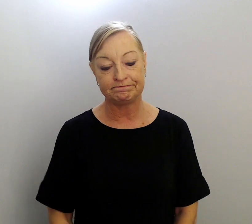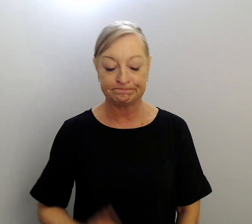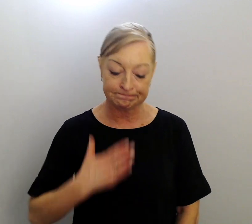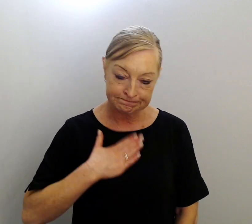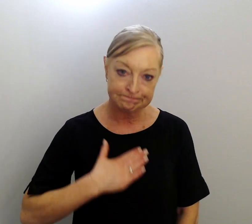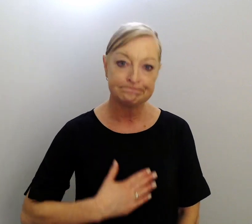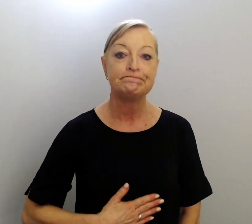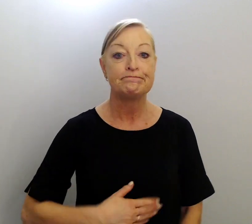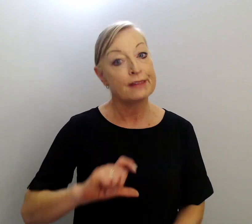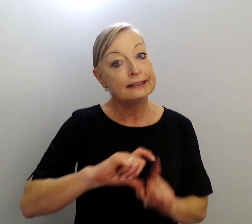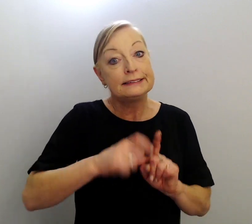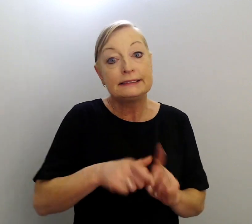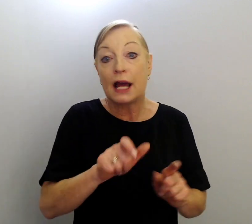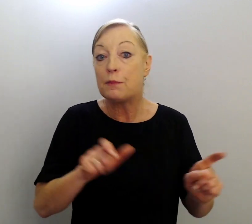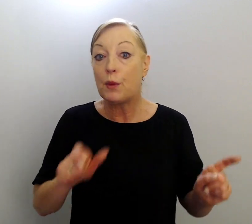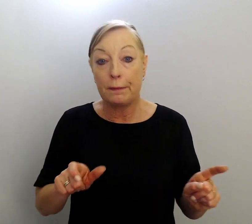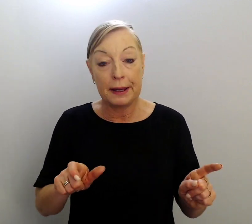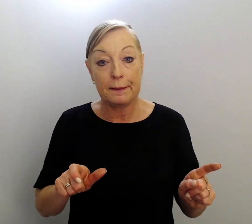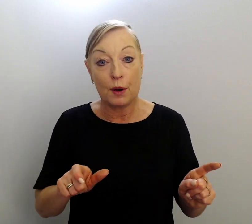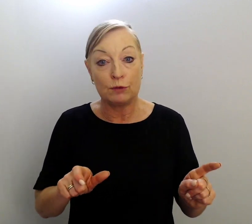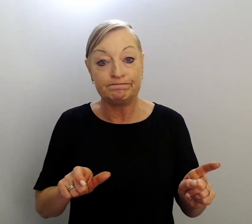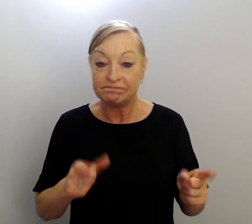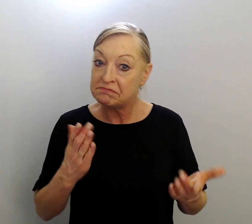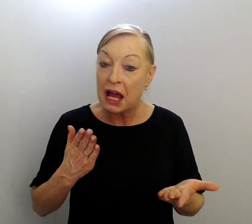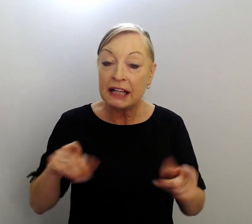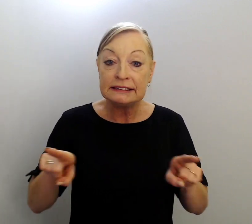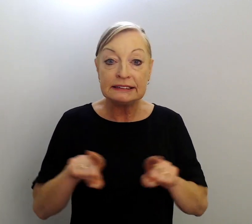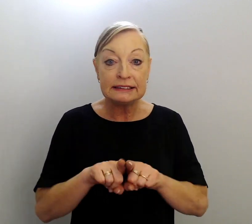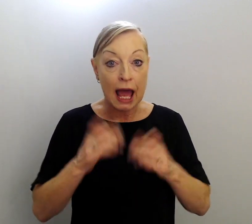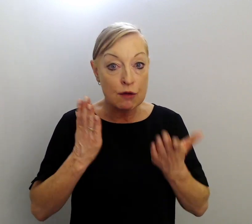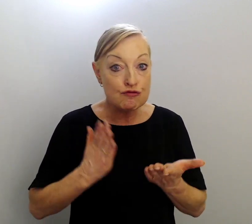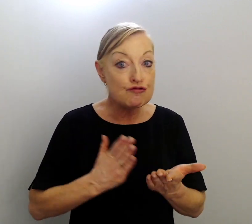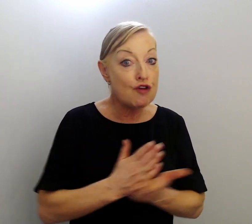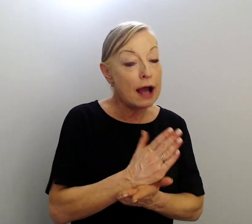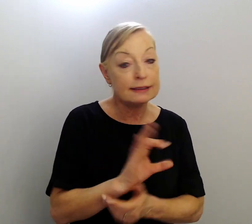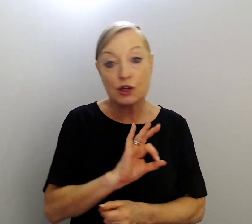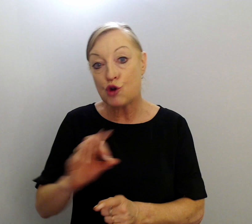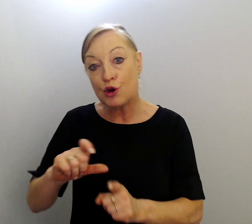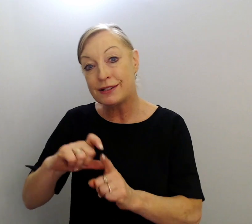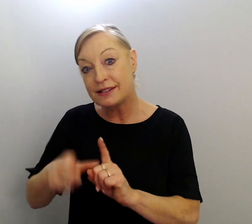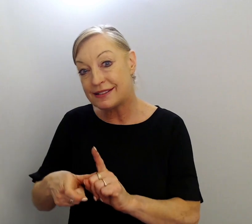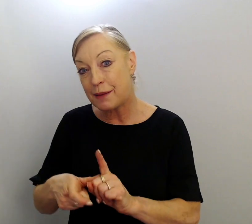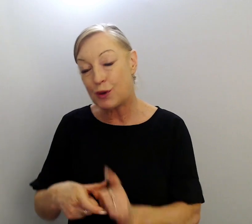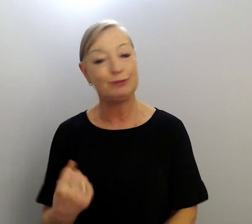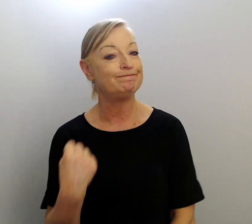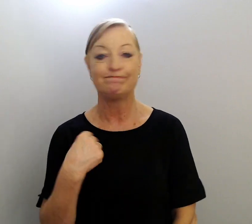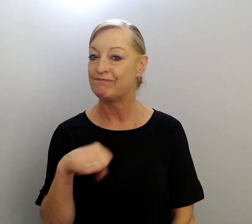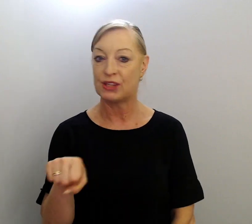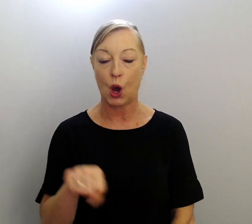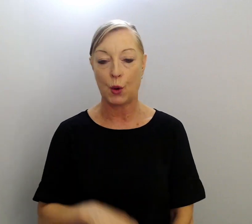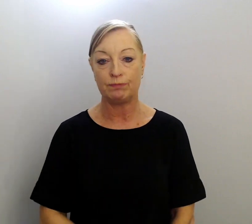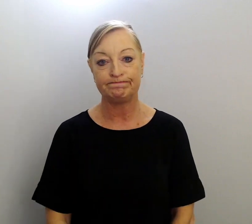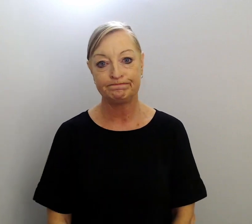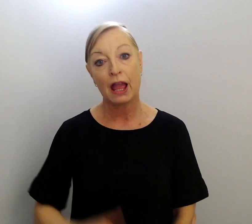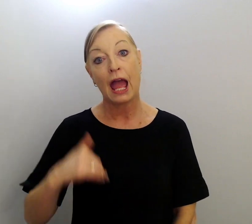country. Sadly, disabled people will still not have the same rights as non-disabled